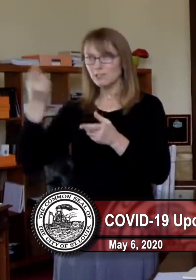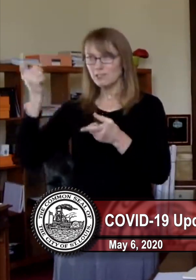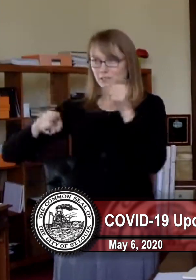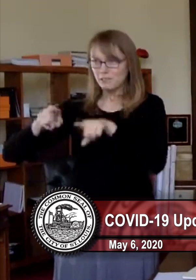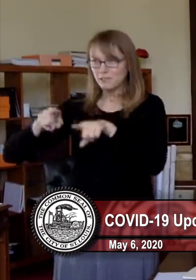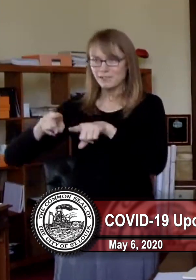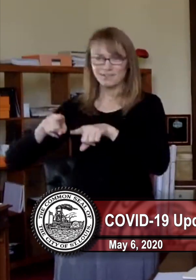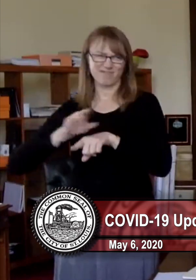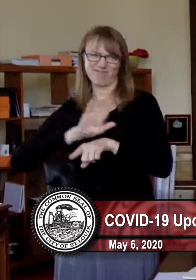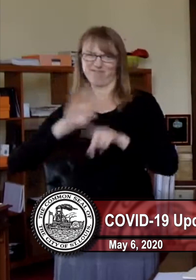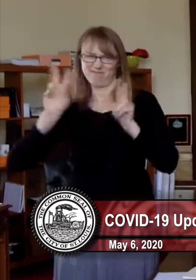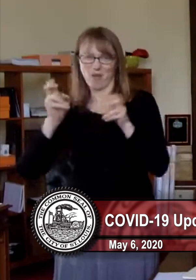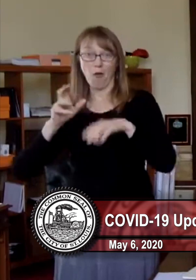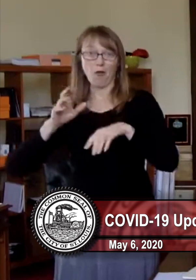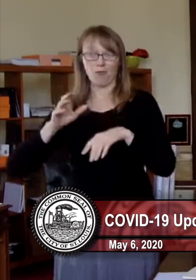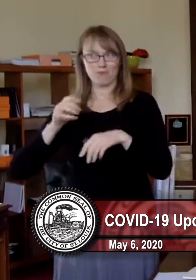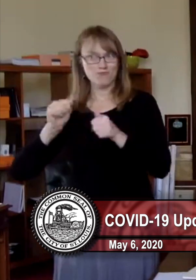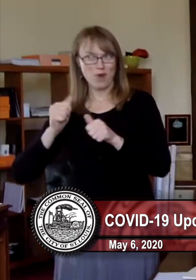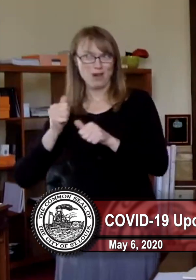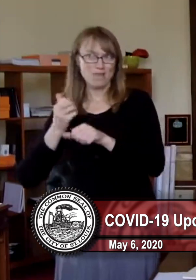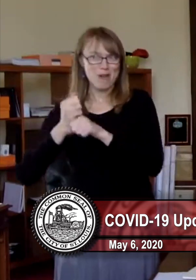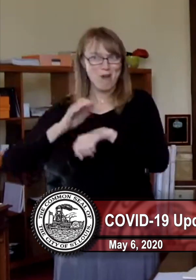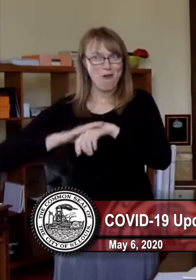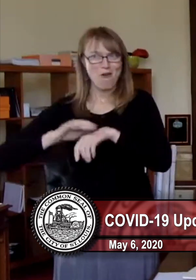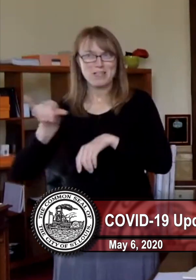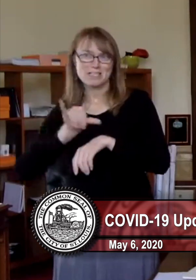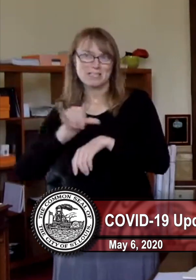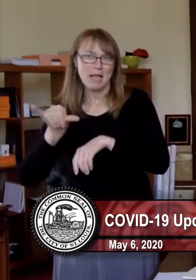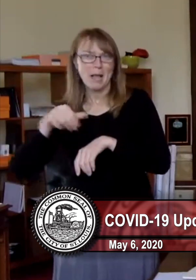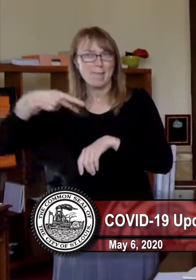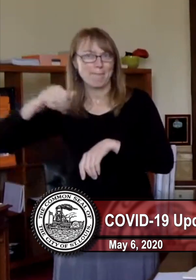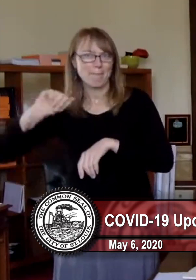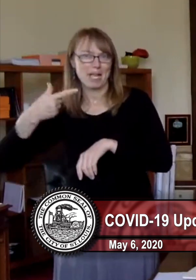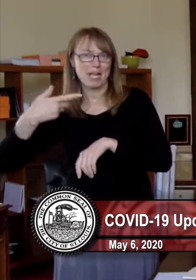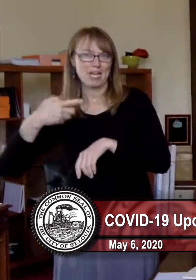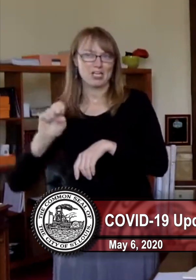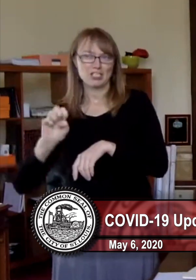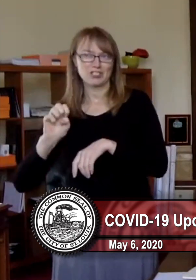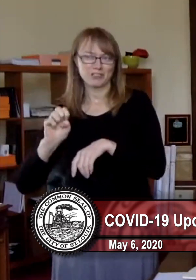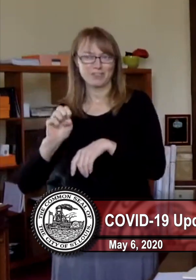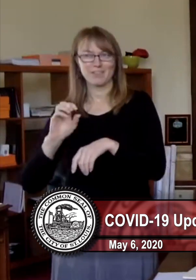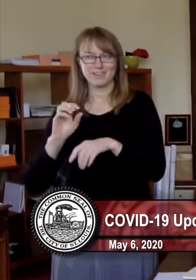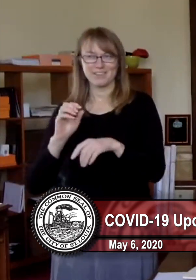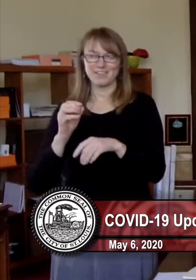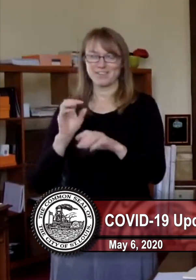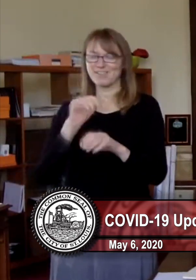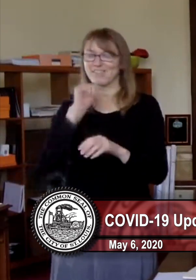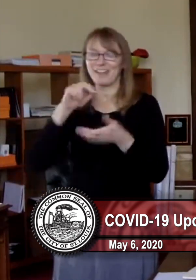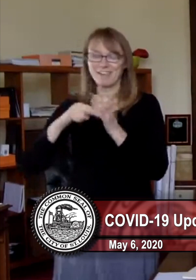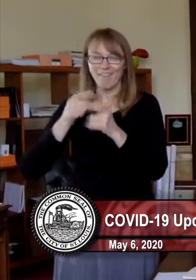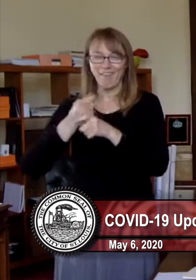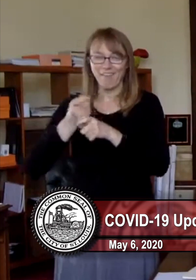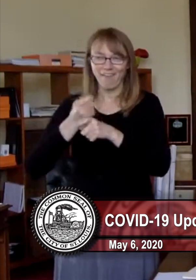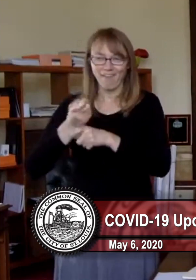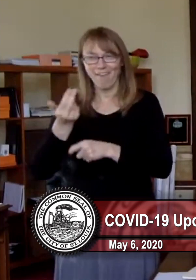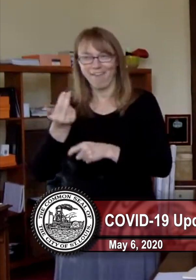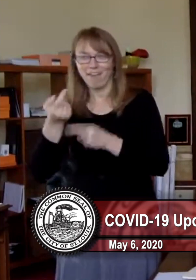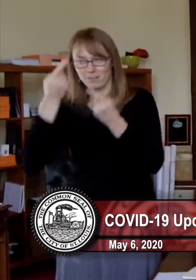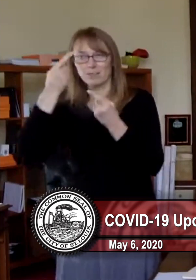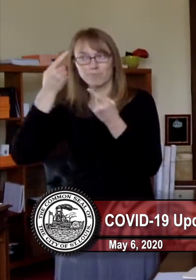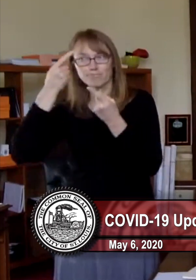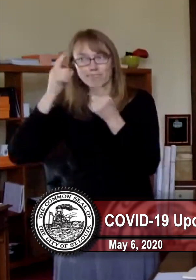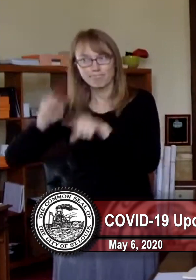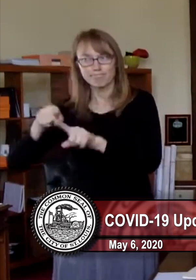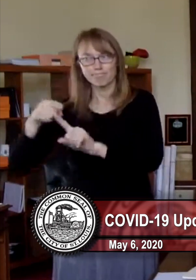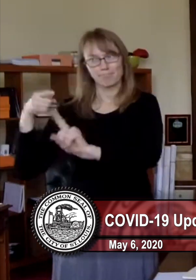various venues. The city of St. Louis actually has some challenges that are not so prevalent in the county because we just